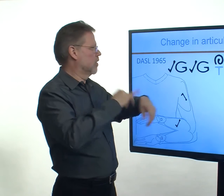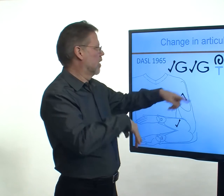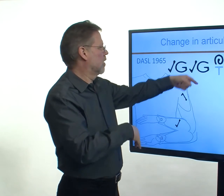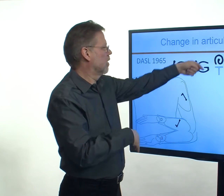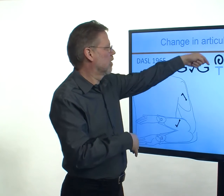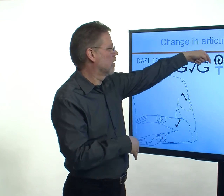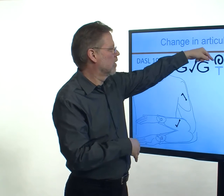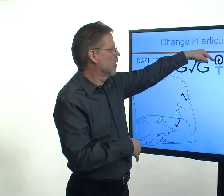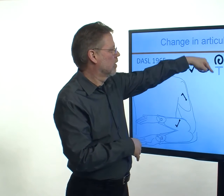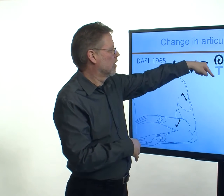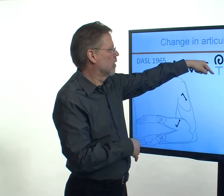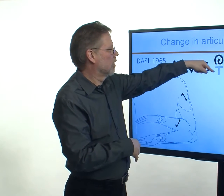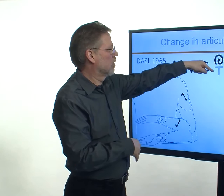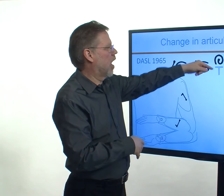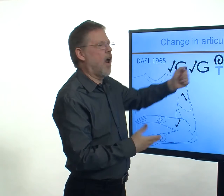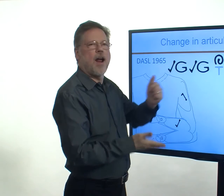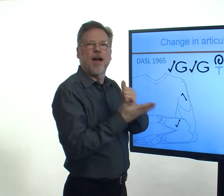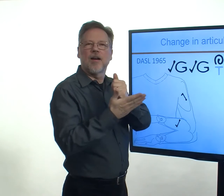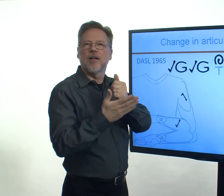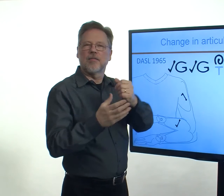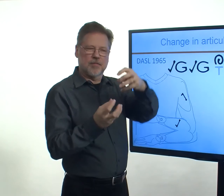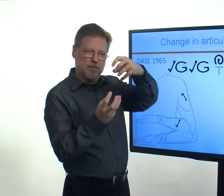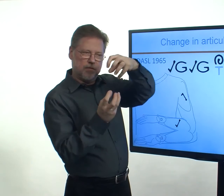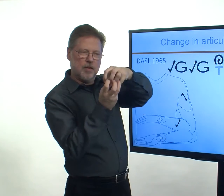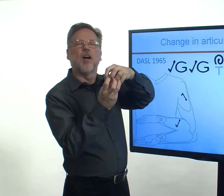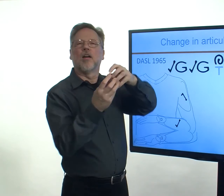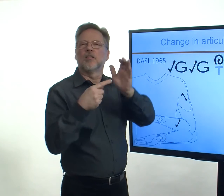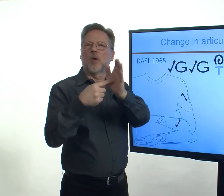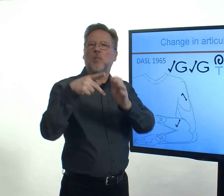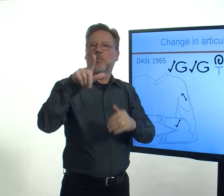The combination of these symbols indicates the plane.